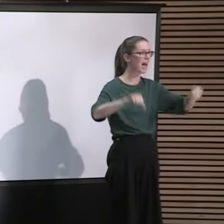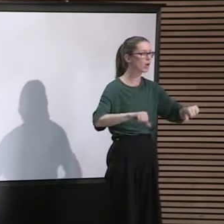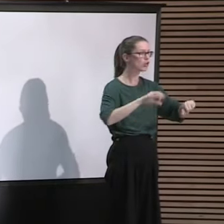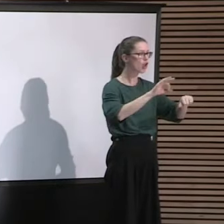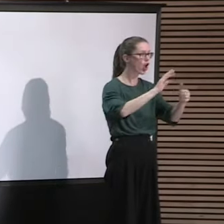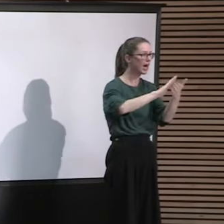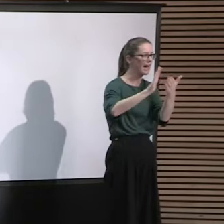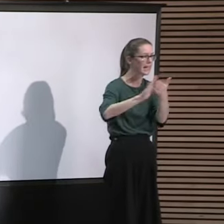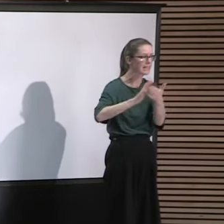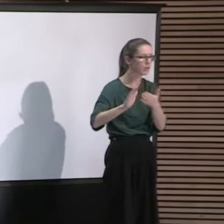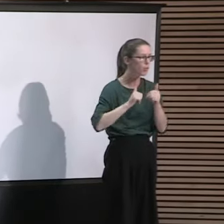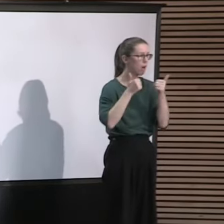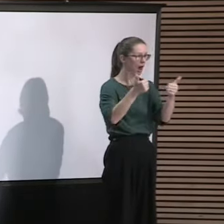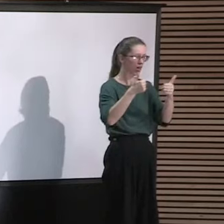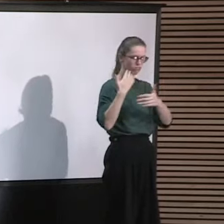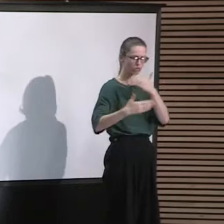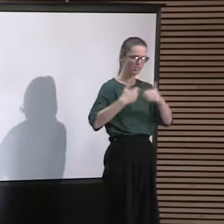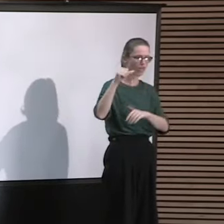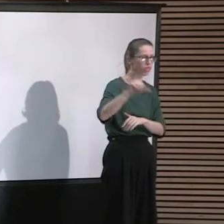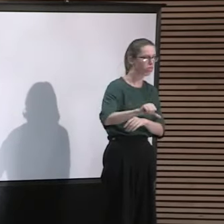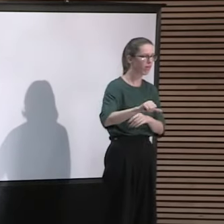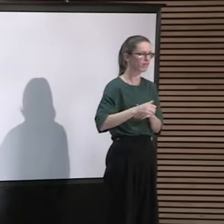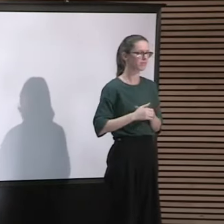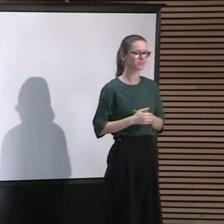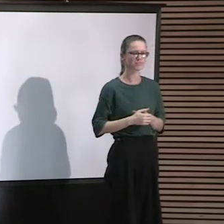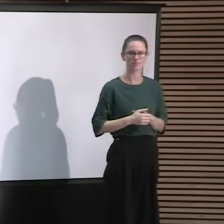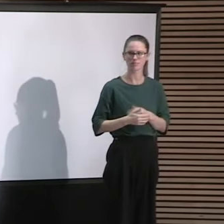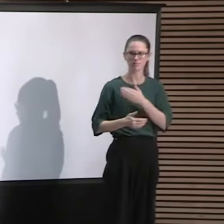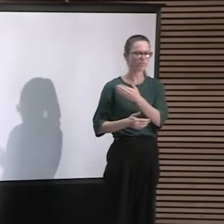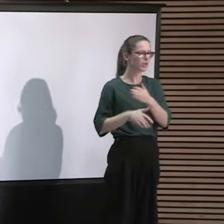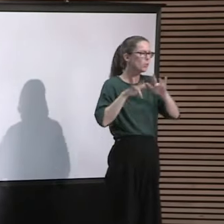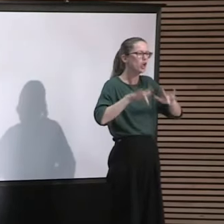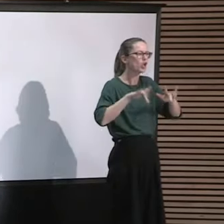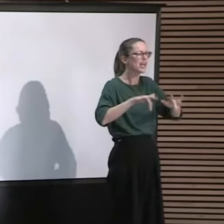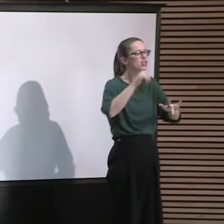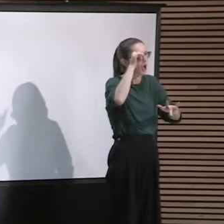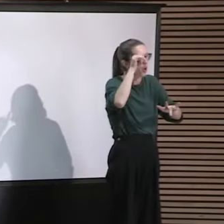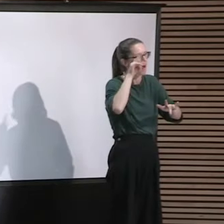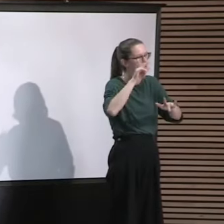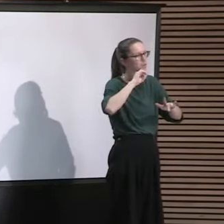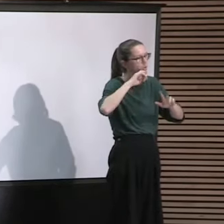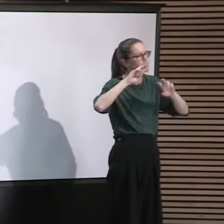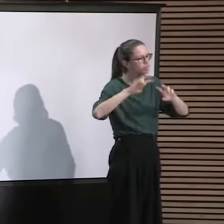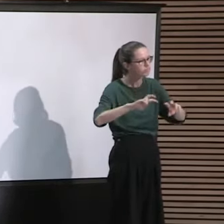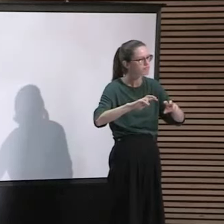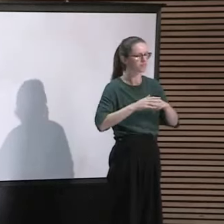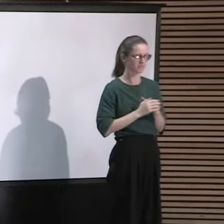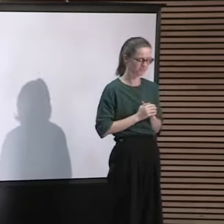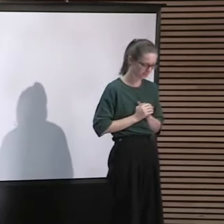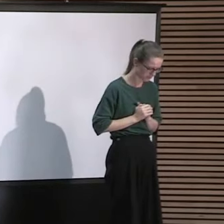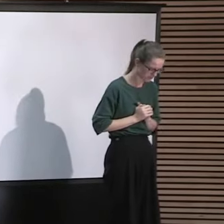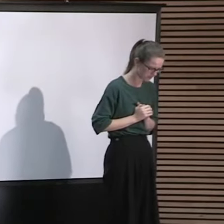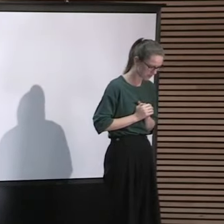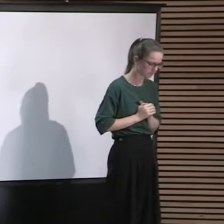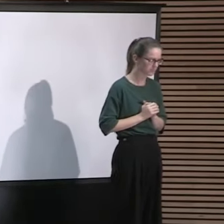properly, that processes weren't in place? I think we don't know yet. Yeah, and can I just make a comment on that? Ultimately